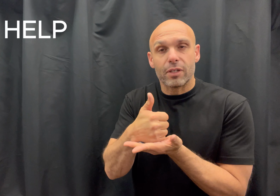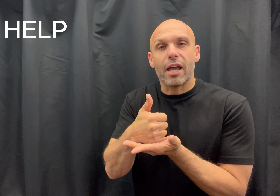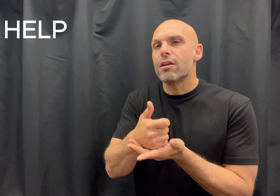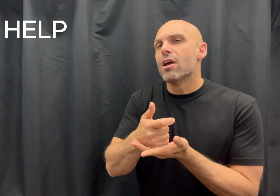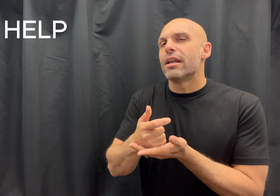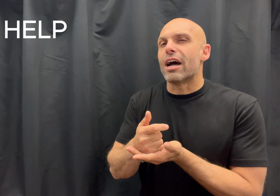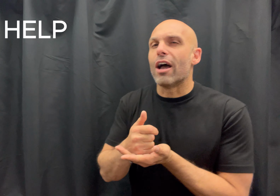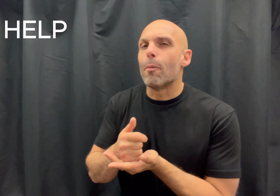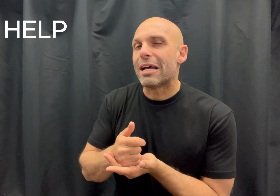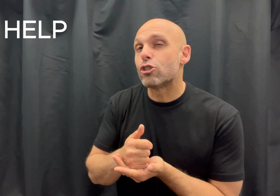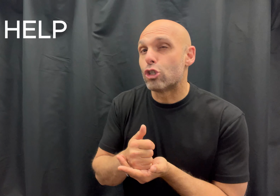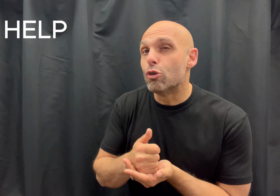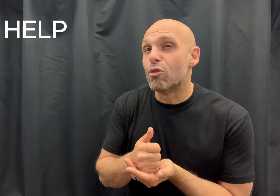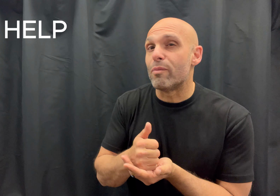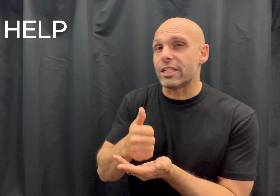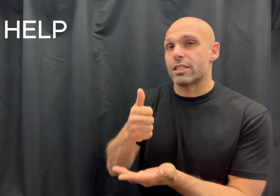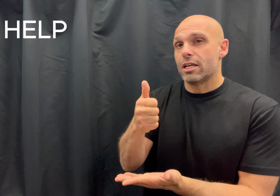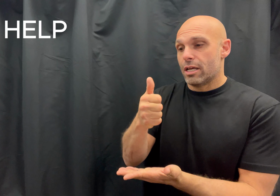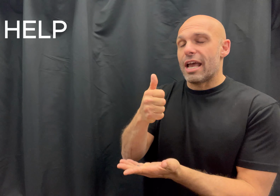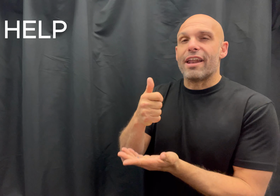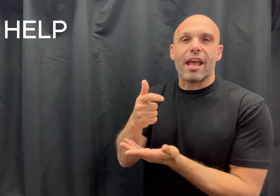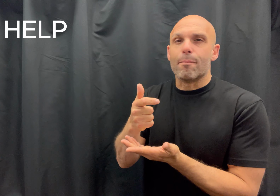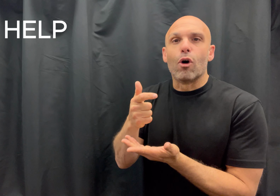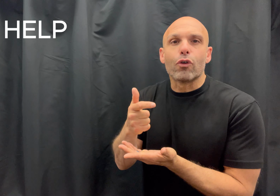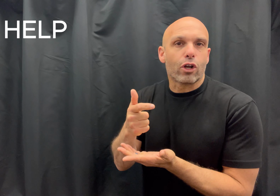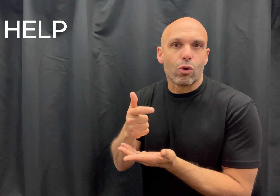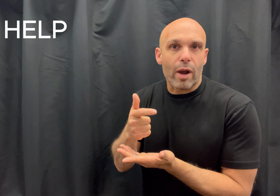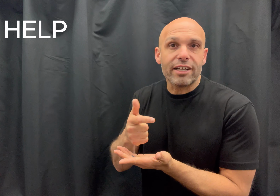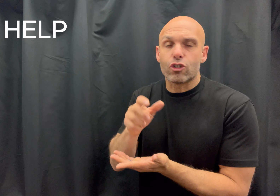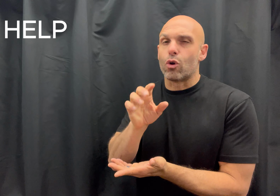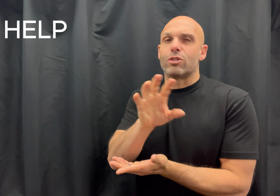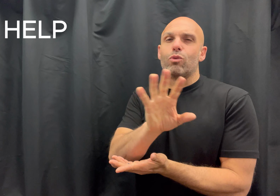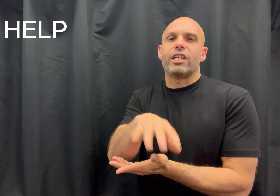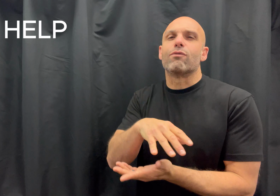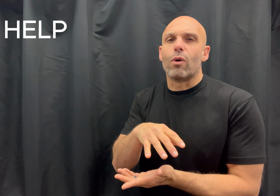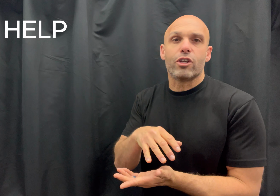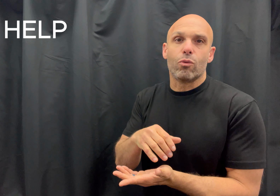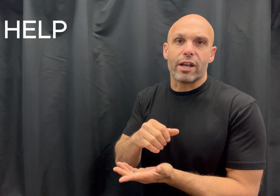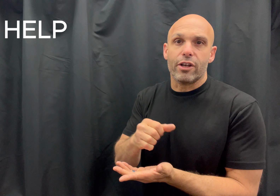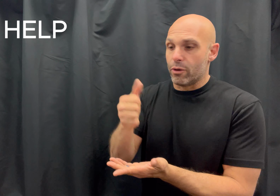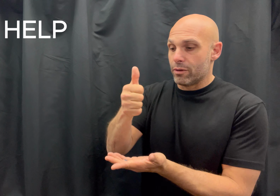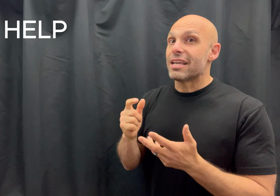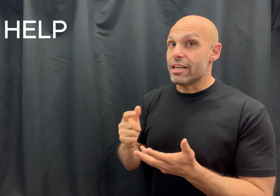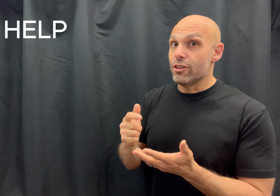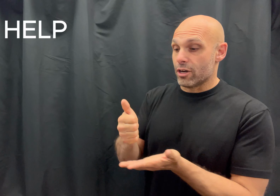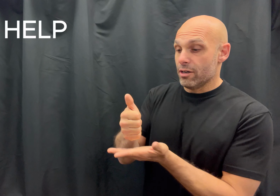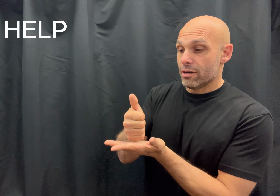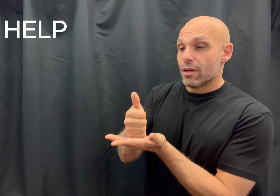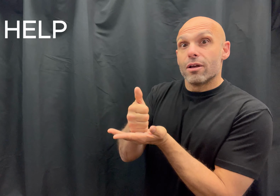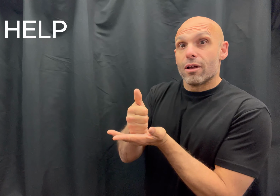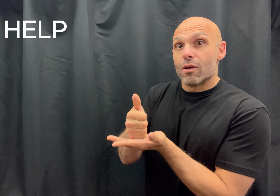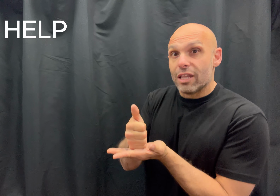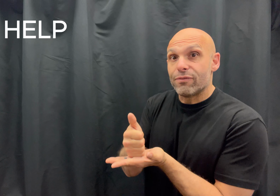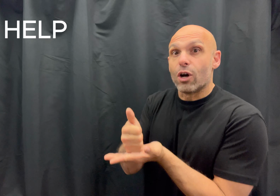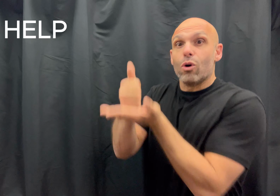Okay, now help has two movements and both are correct, so it's whichever one you want to do. Either lift the whole